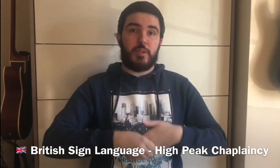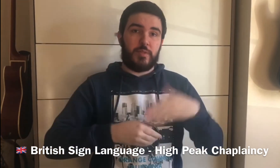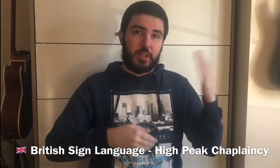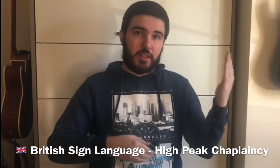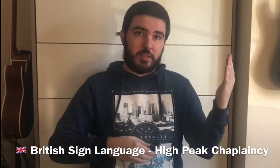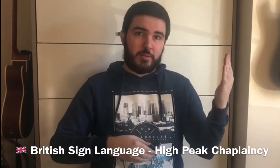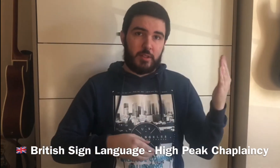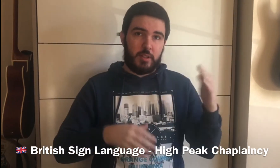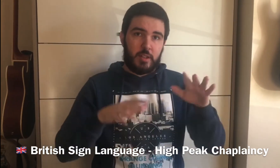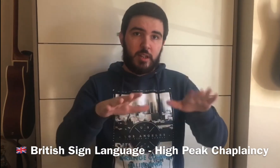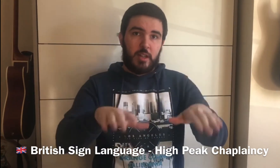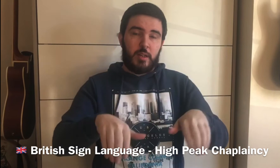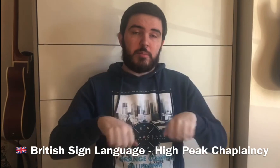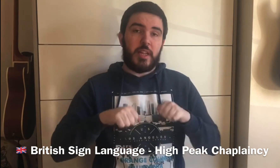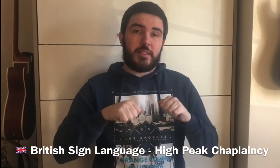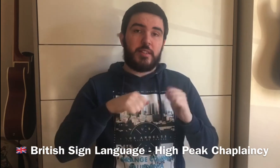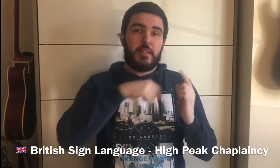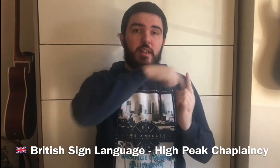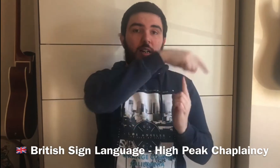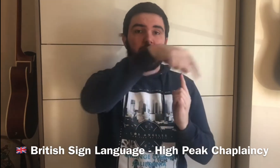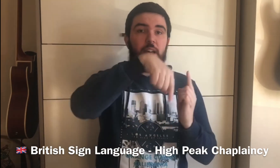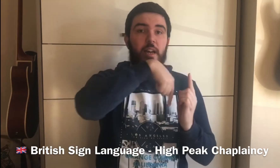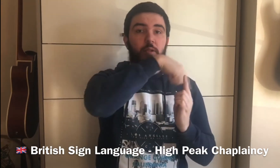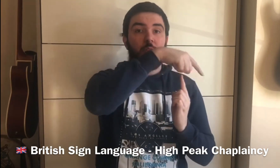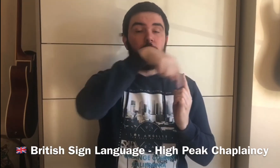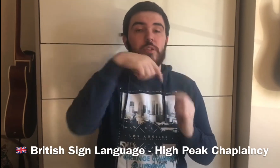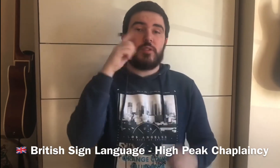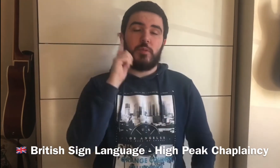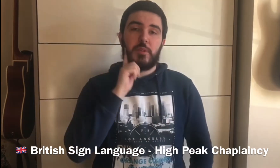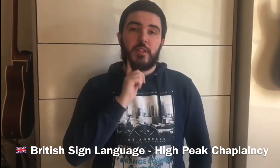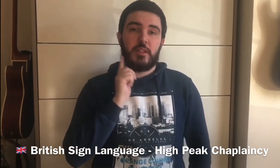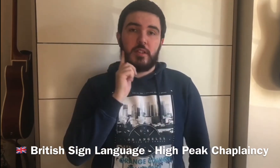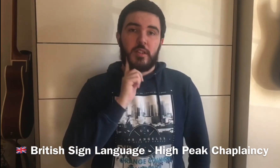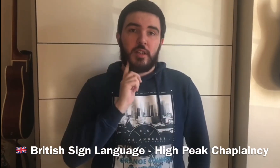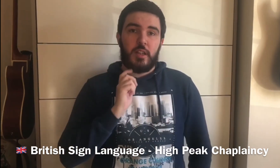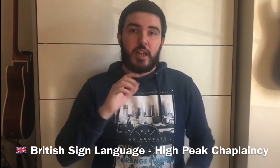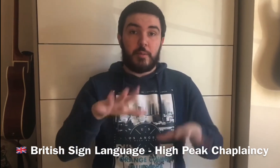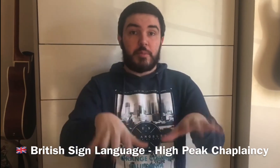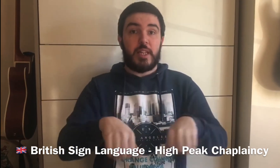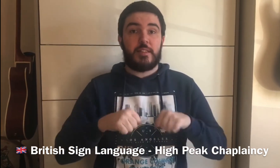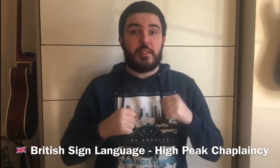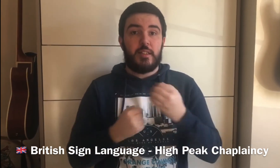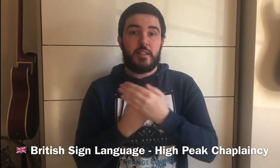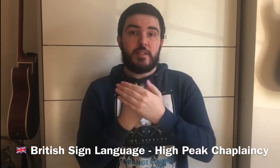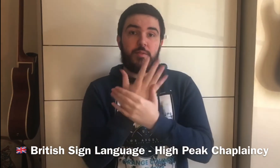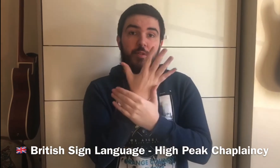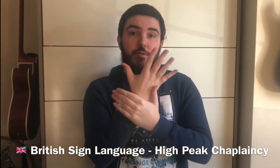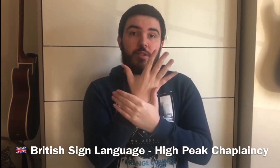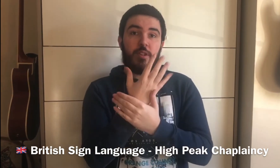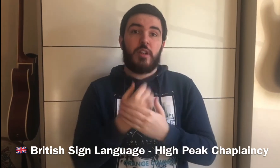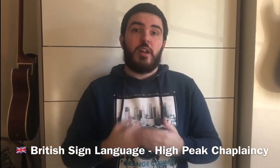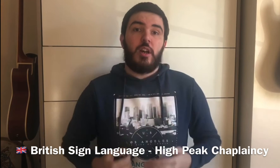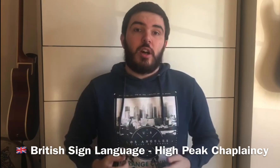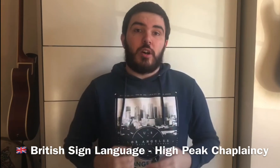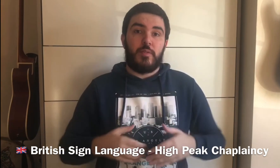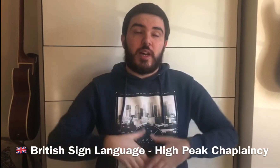thee. Blessed art thou amongst women, and blessed is the fruit of thy